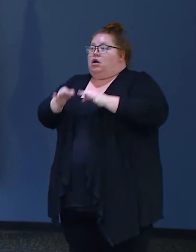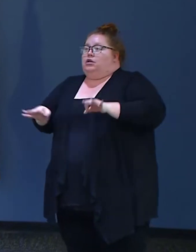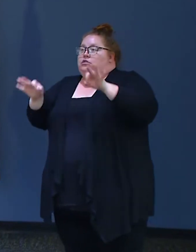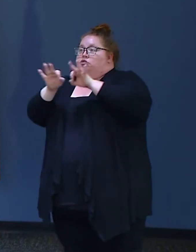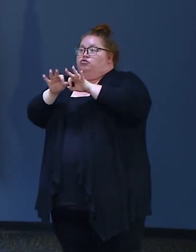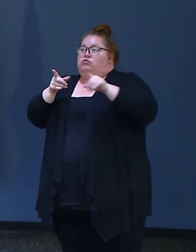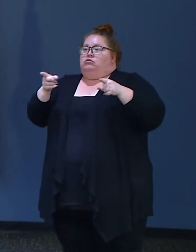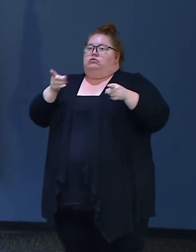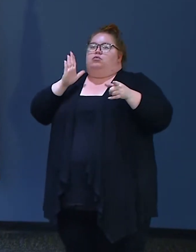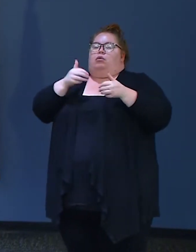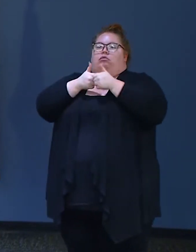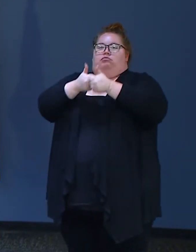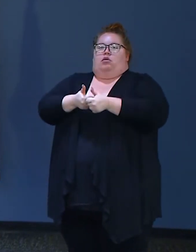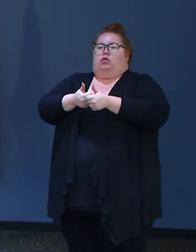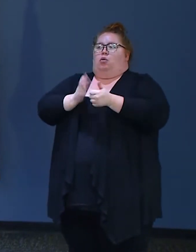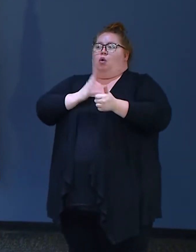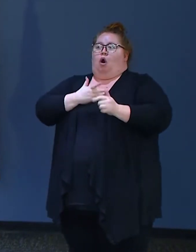open